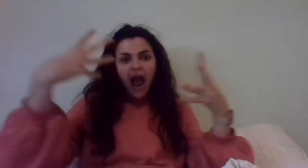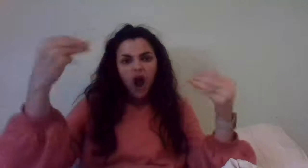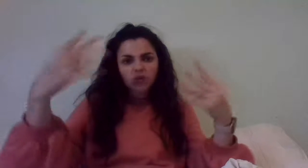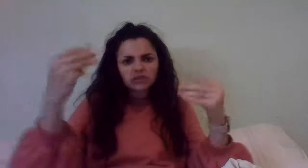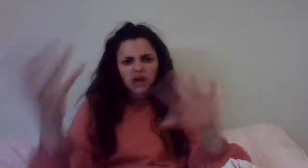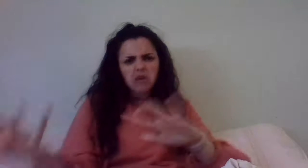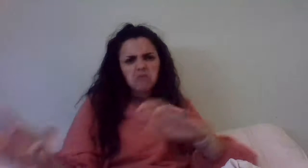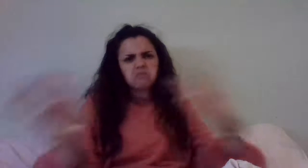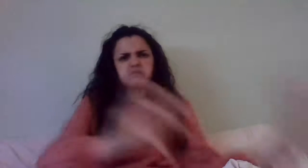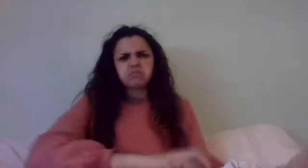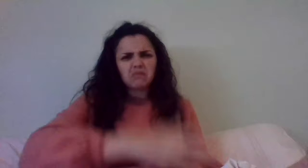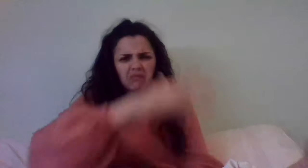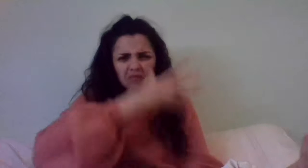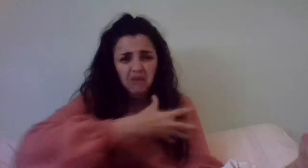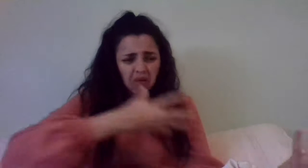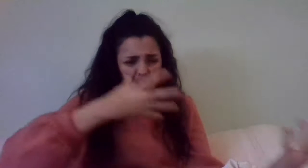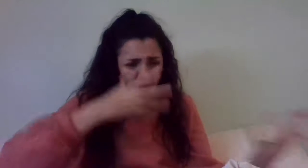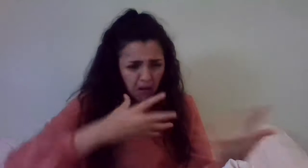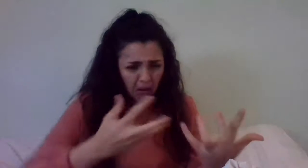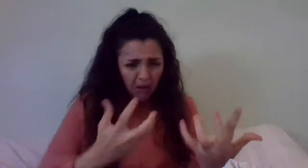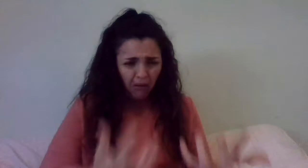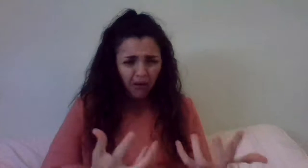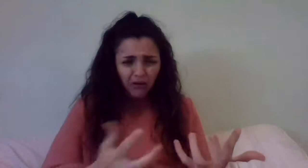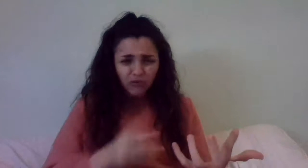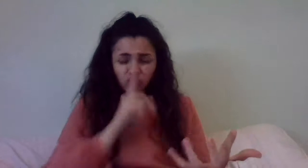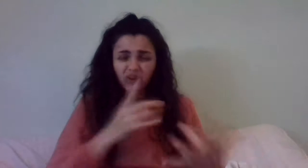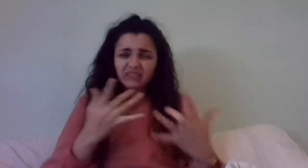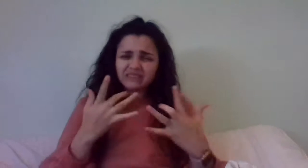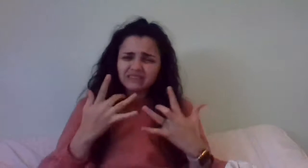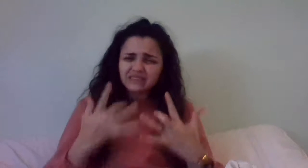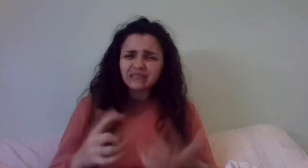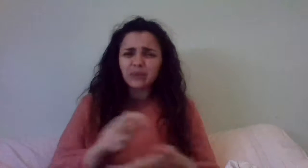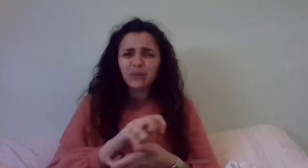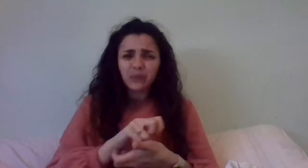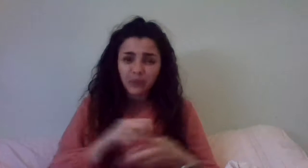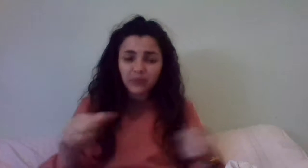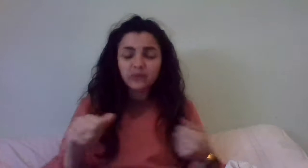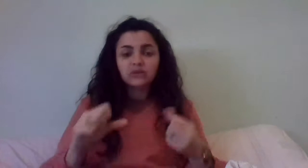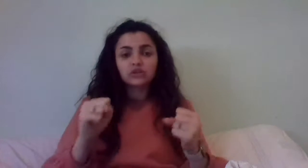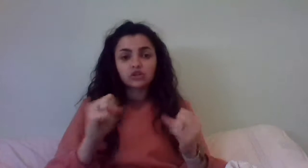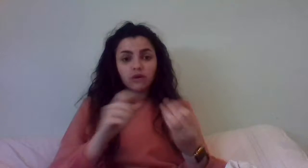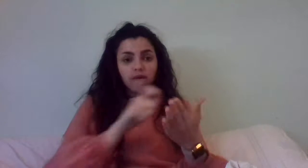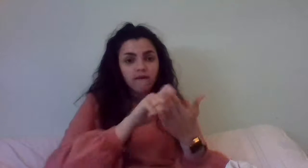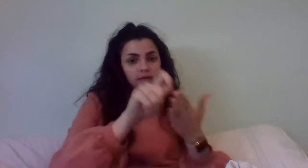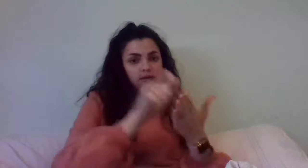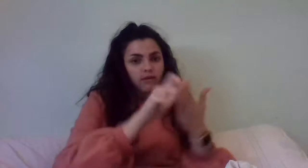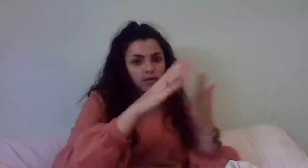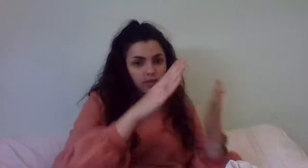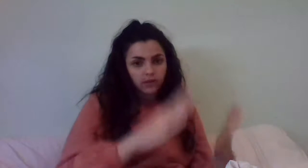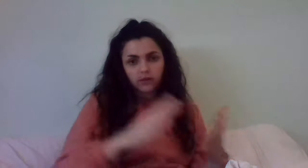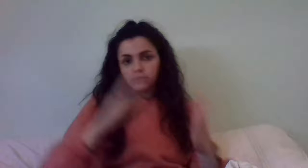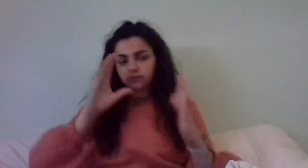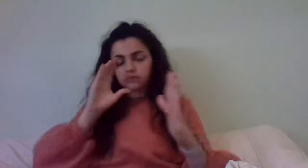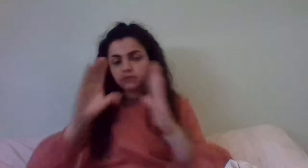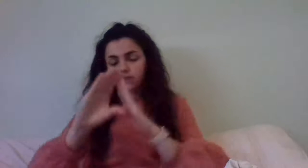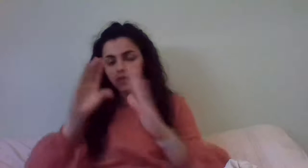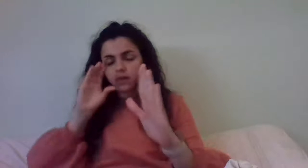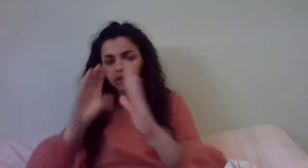and before. So what Richard Wright does in this book is he gathers a lot of the photographs that were